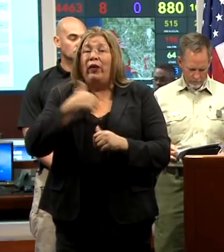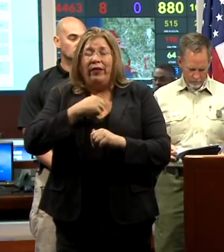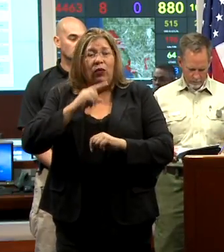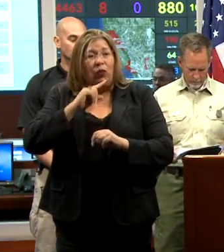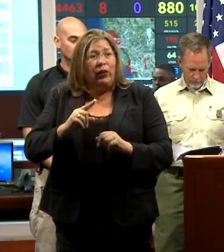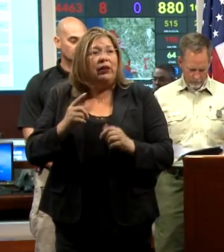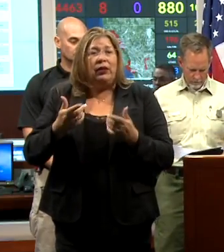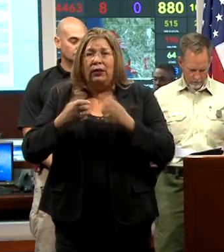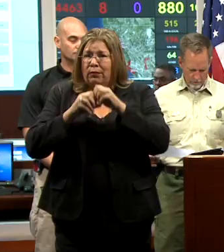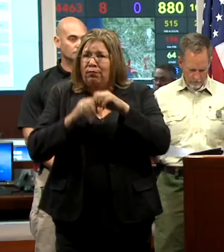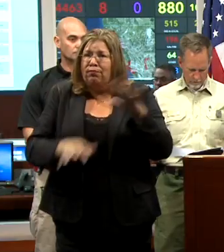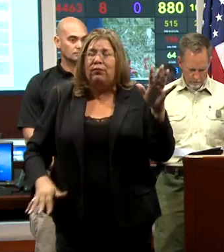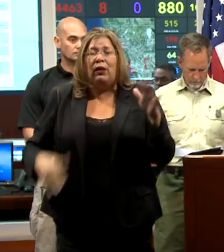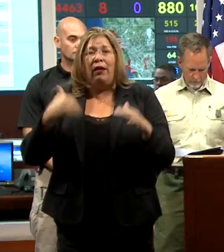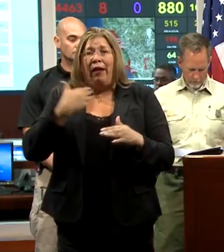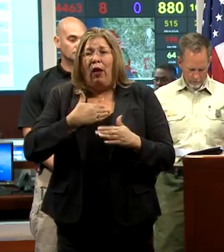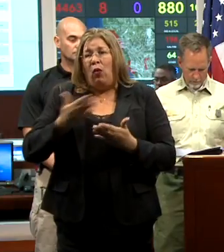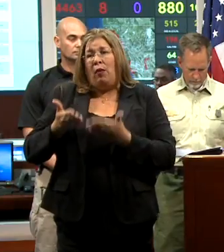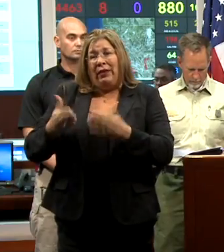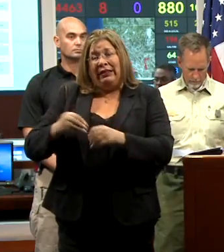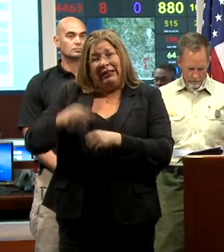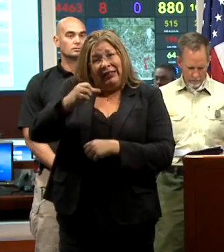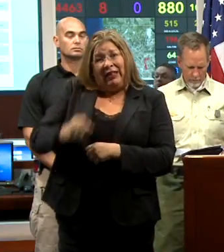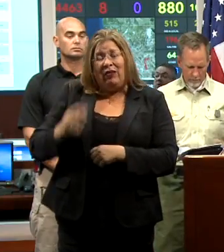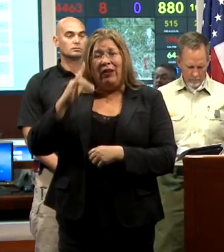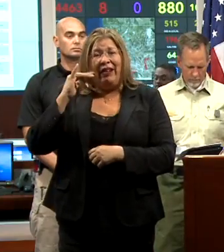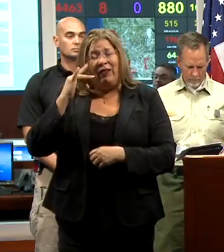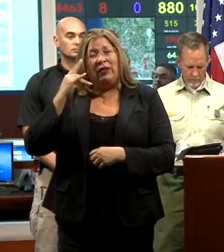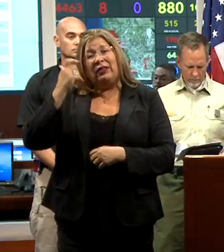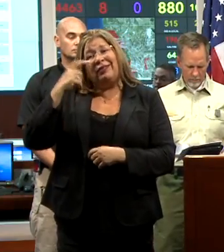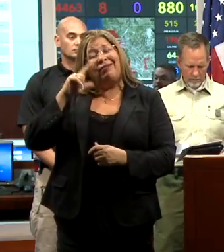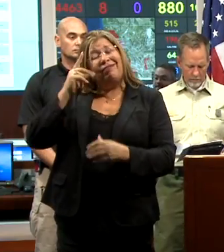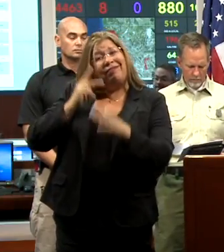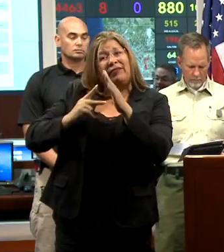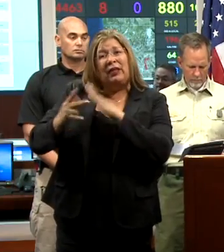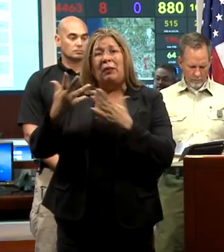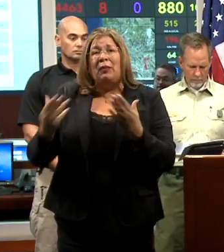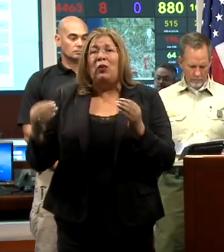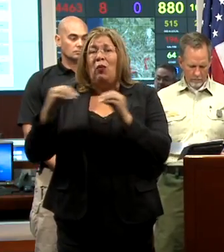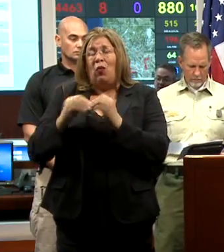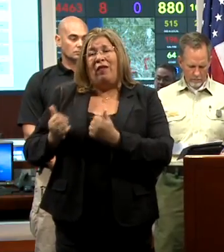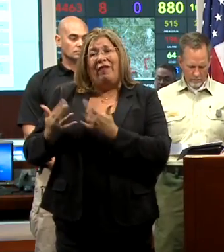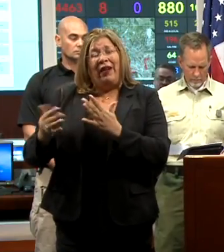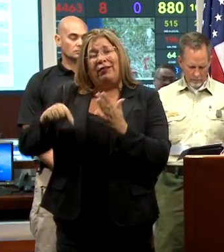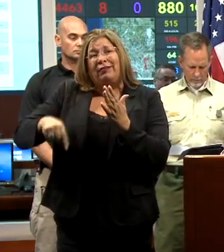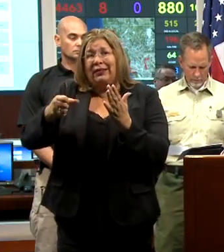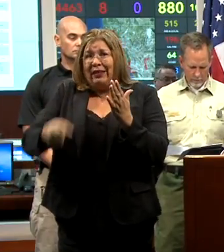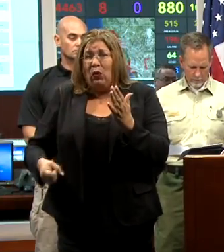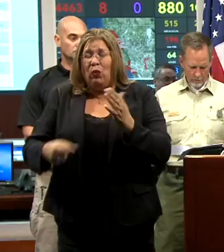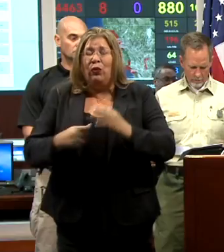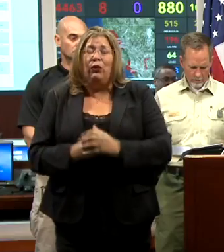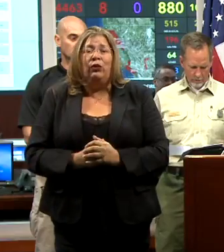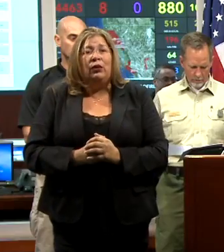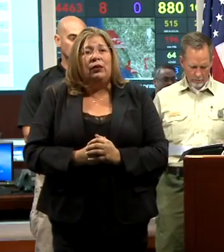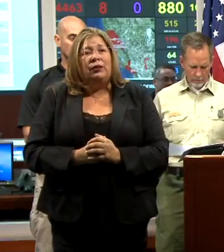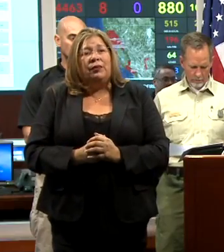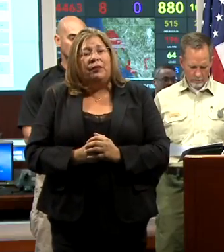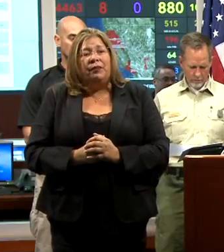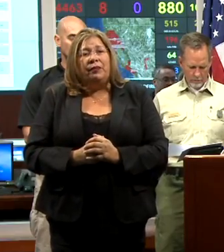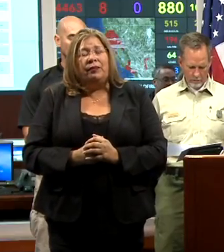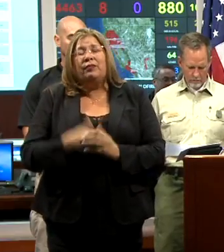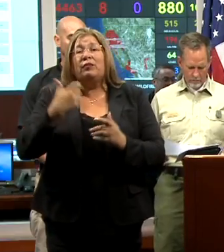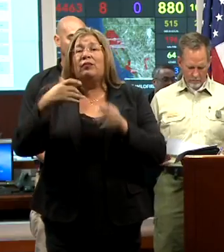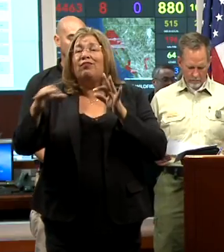our presence throughout Southern California in anticipation of new incidents. A brief overview of the